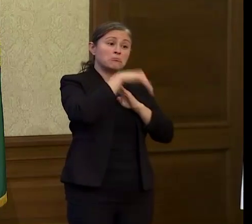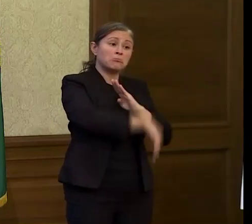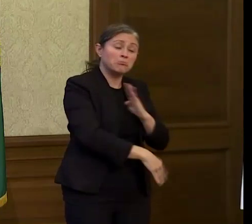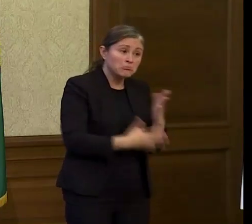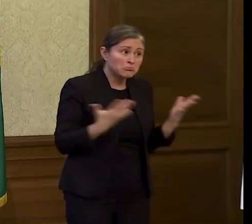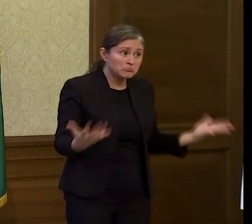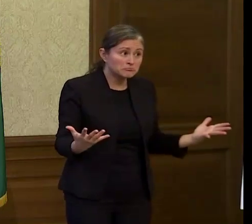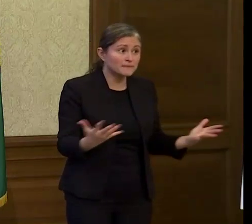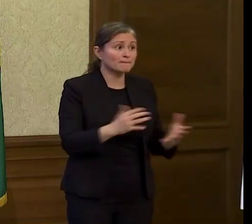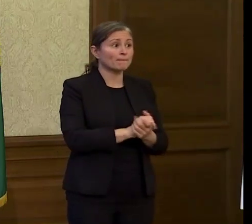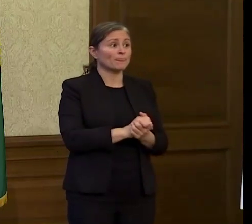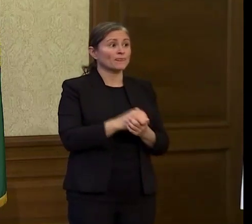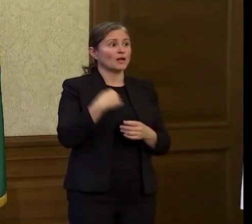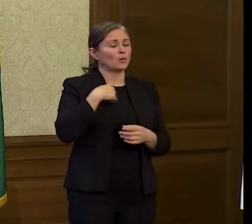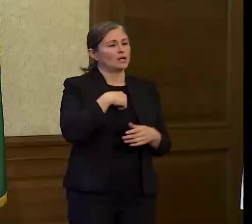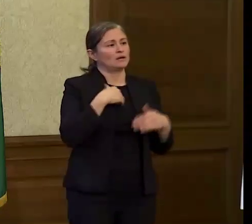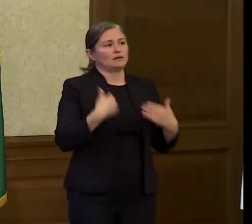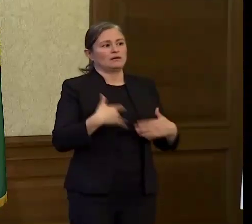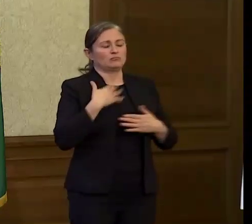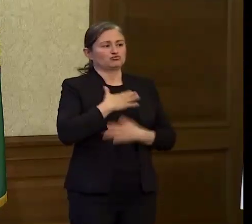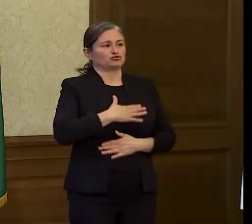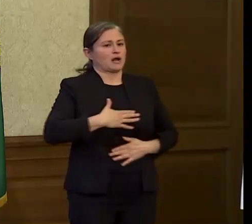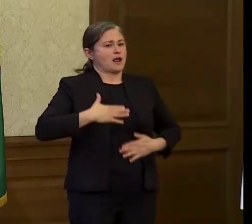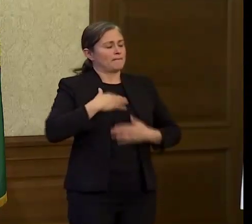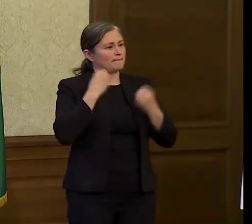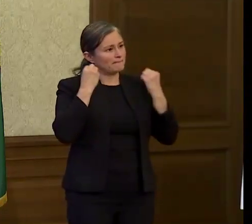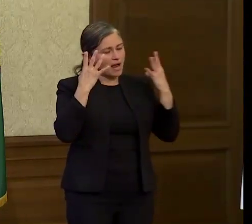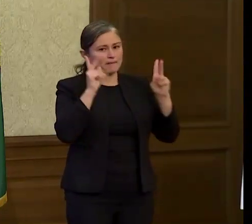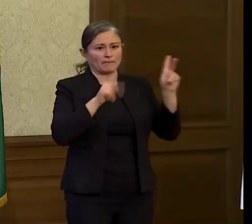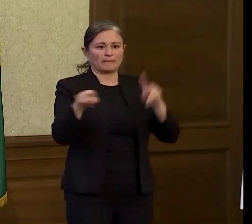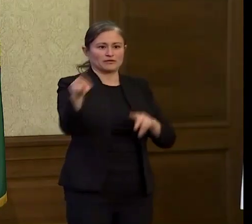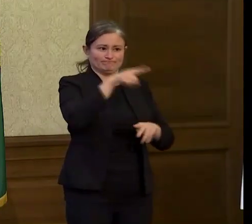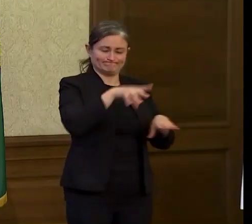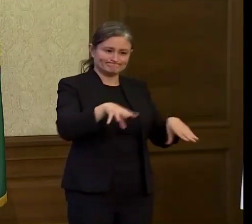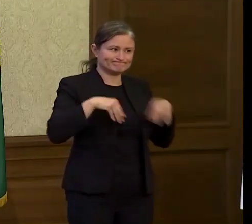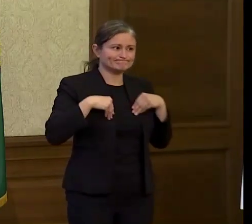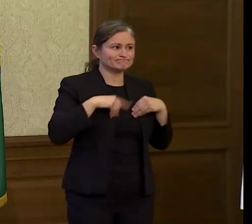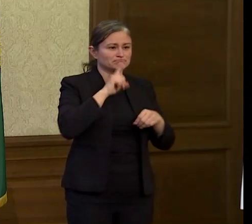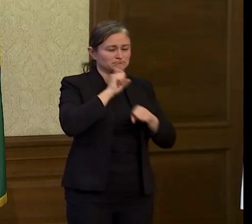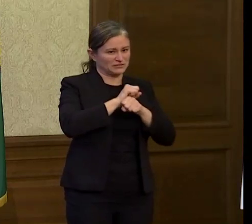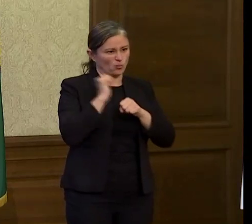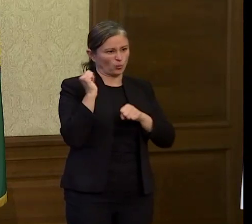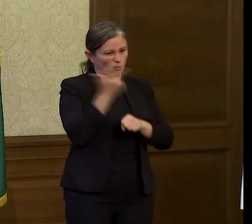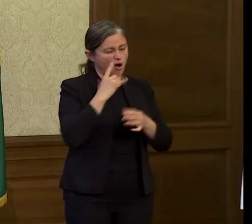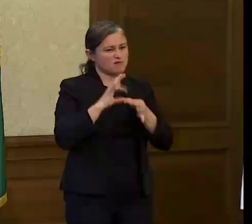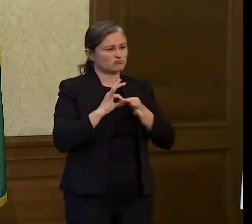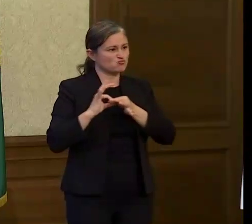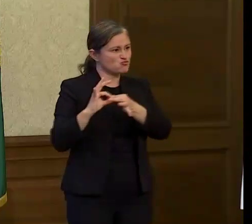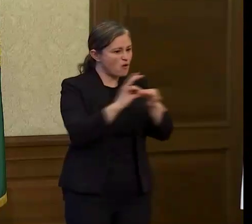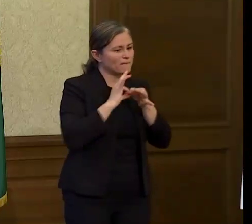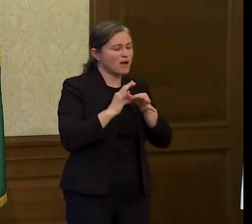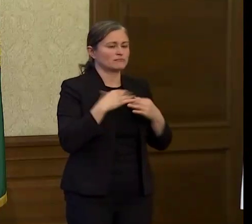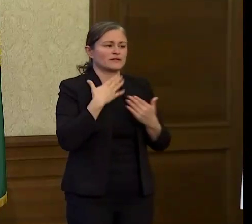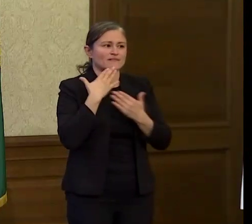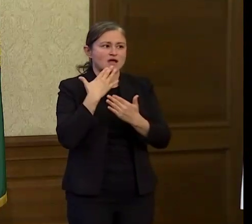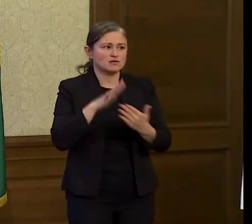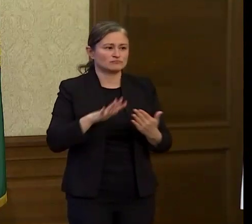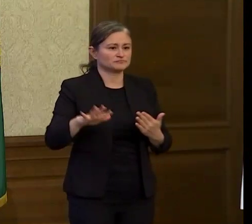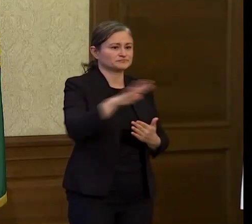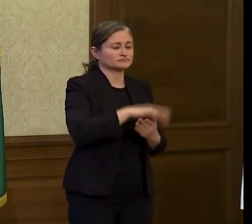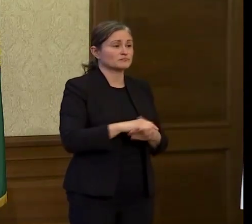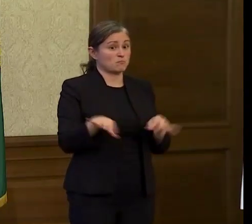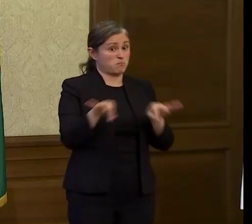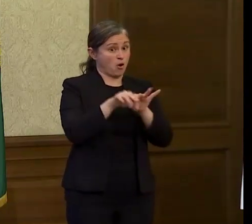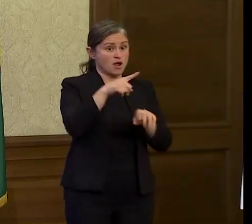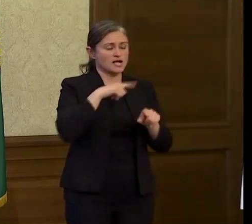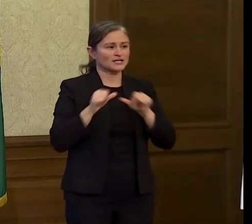having massive people who are cooperating with this order. And as that continues, we hope that May